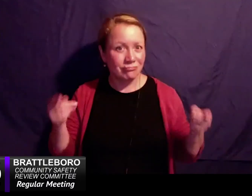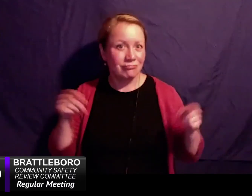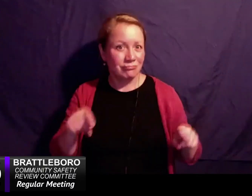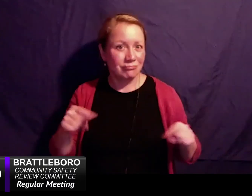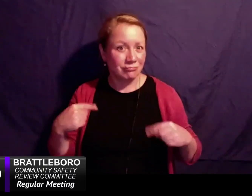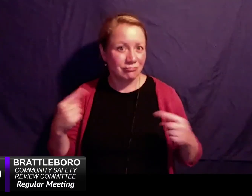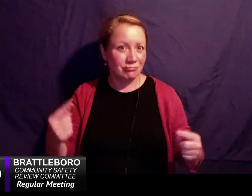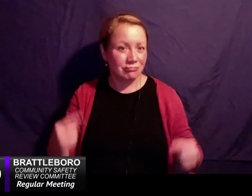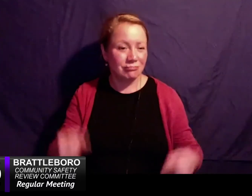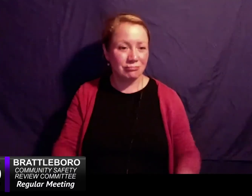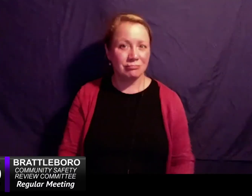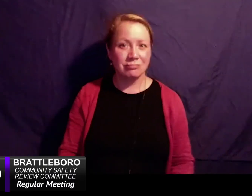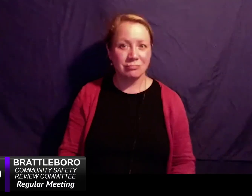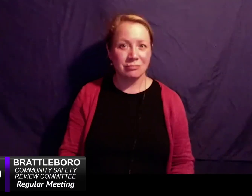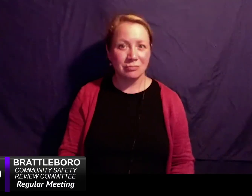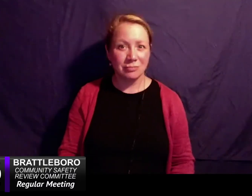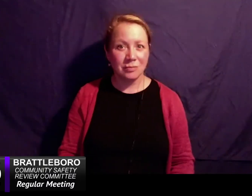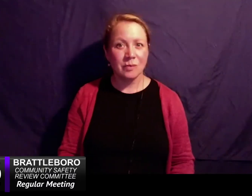a very gleaned,